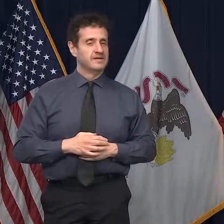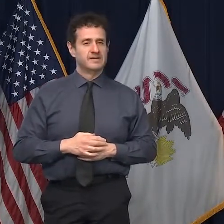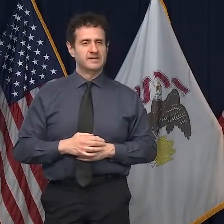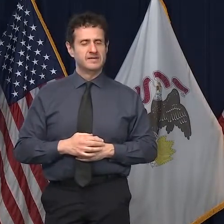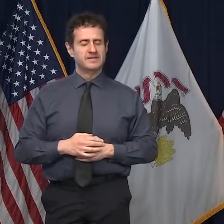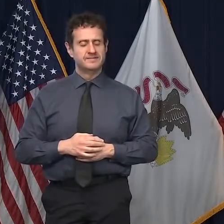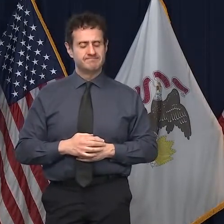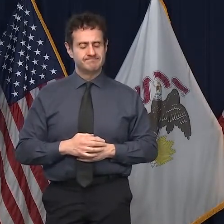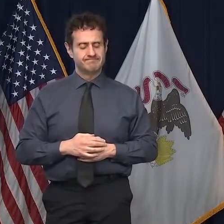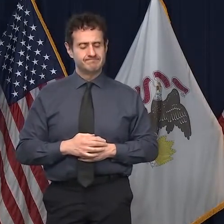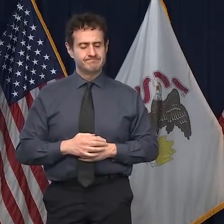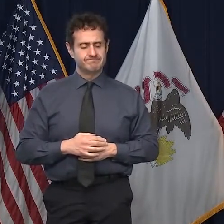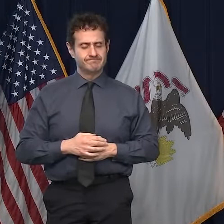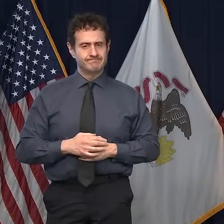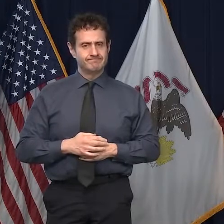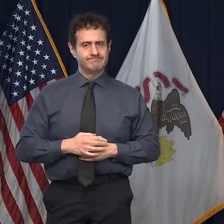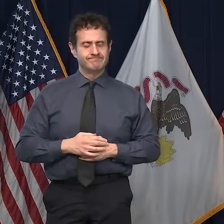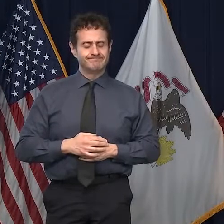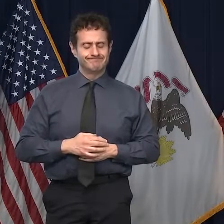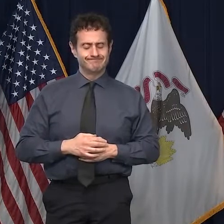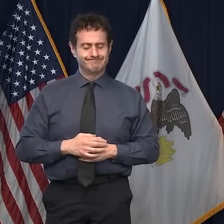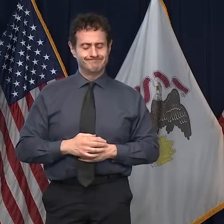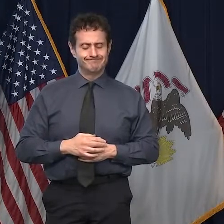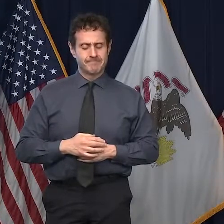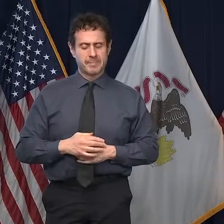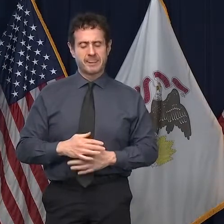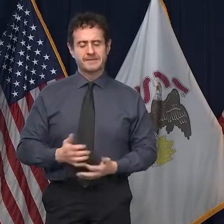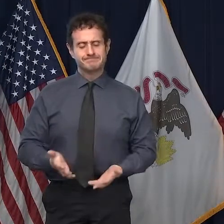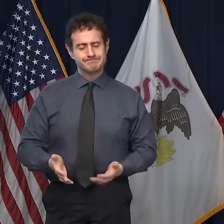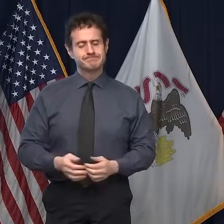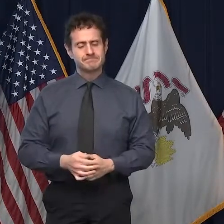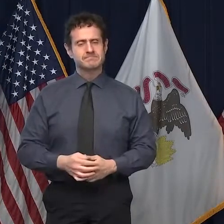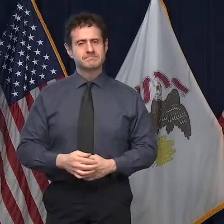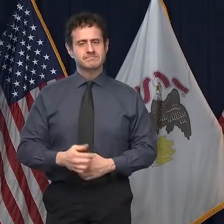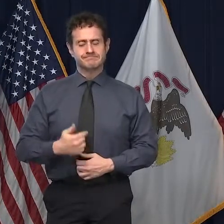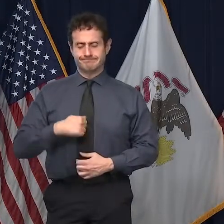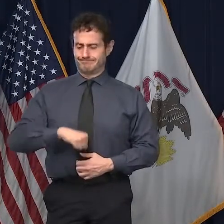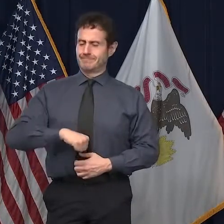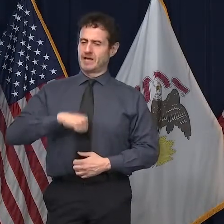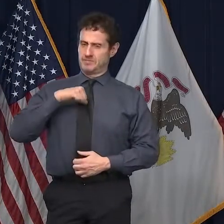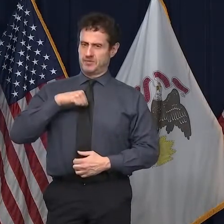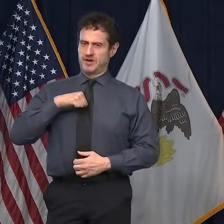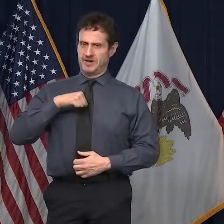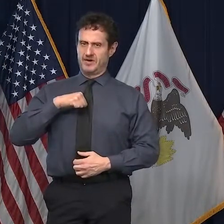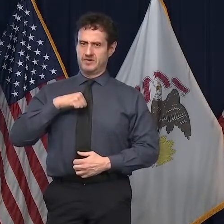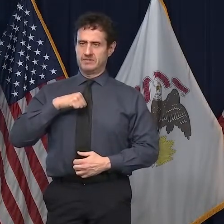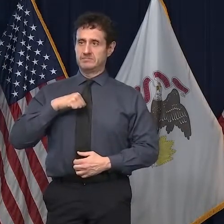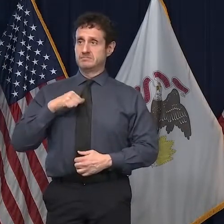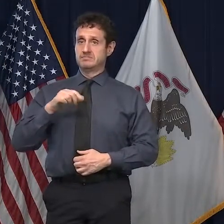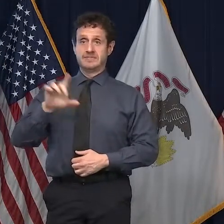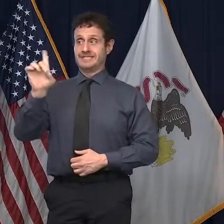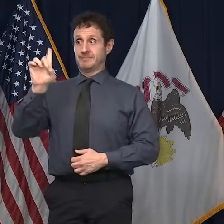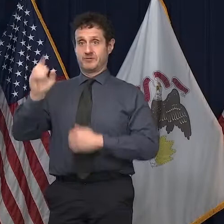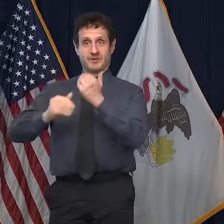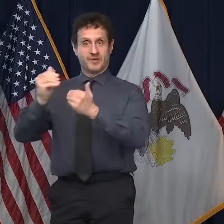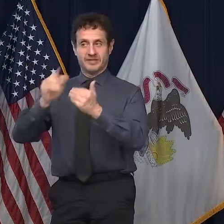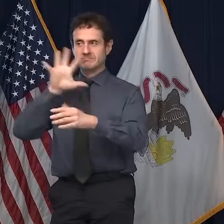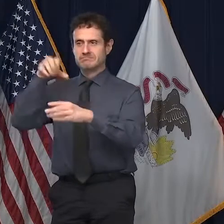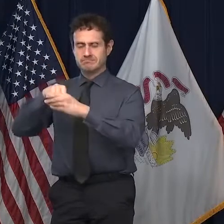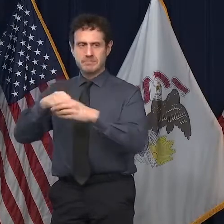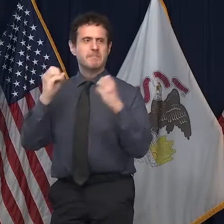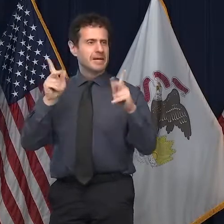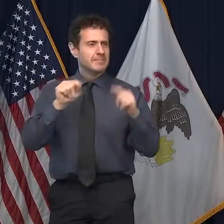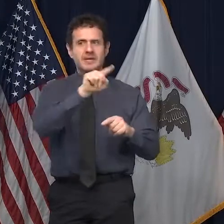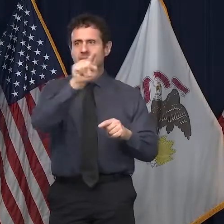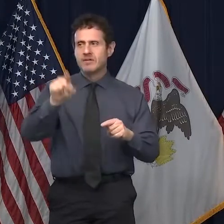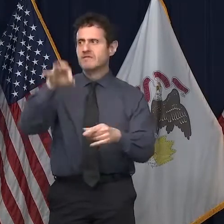So I am proud to have been able to participate in our democracy, and I'm so proud that so many people did as